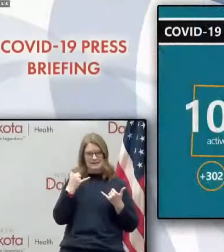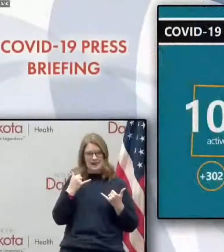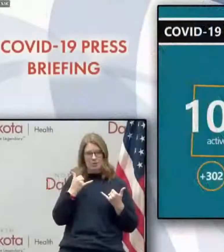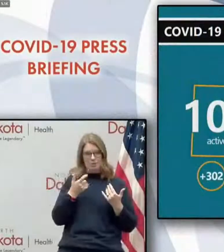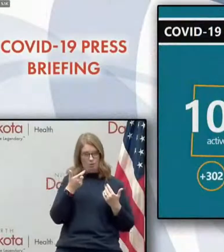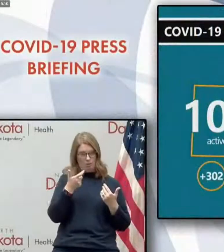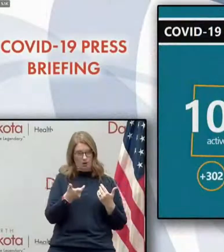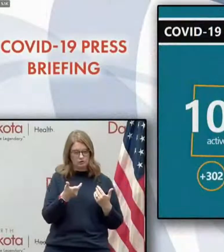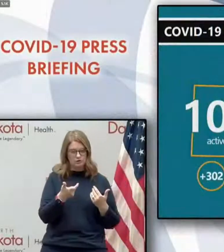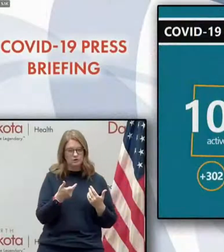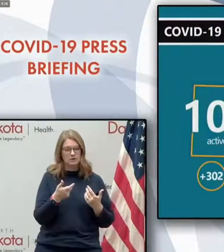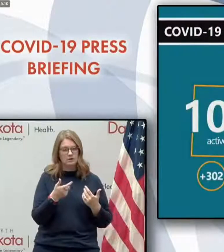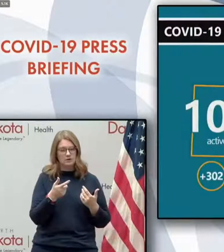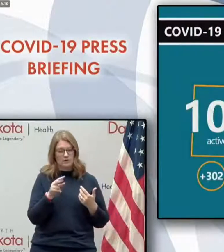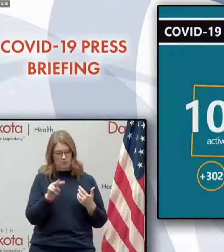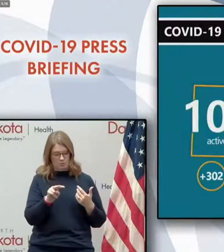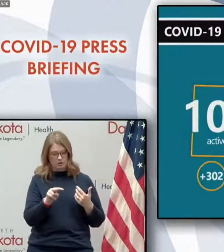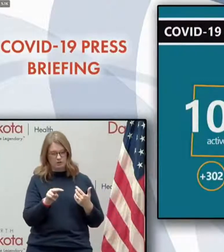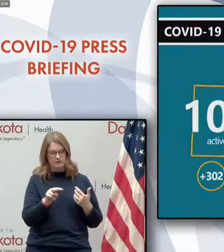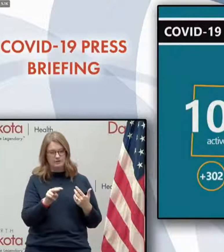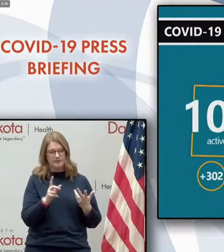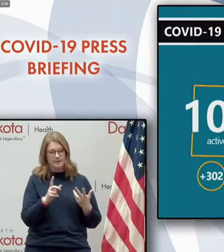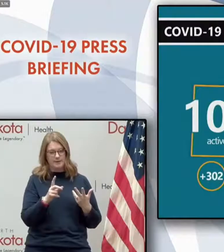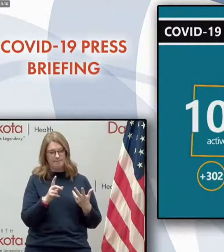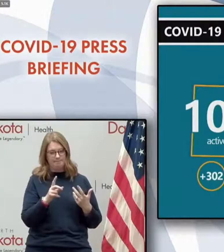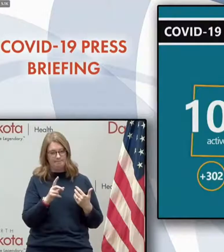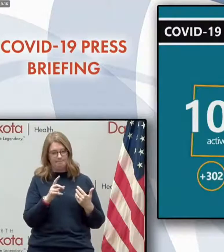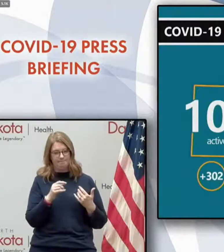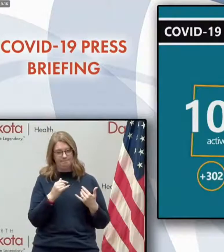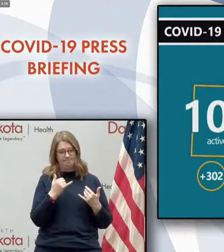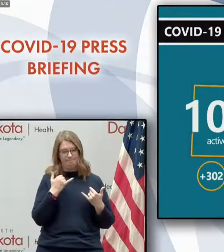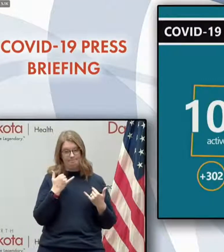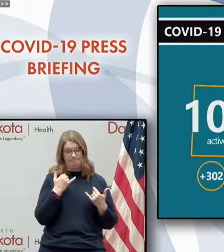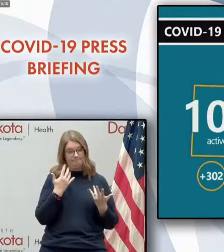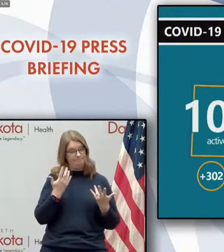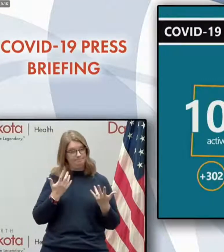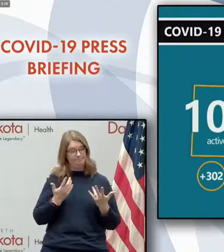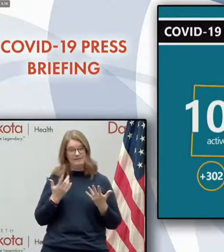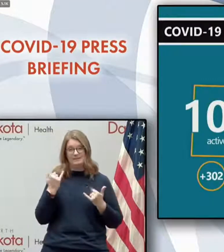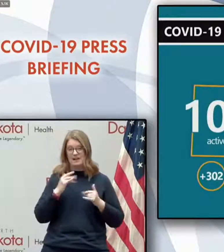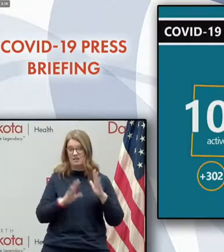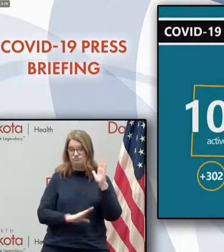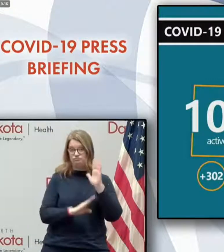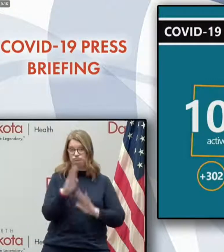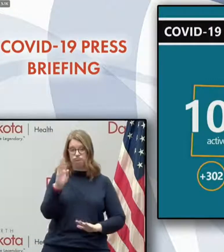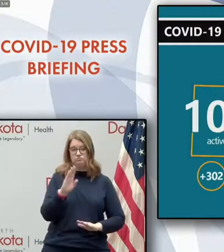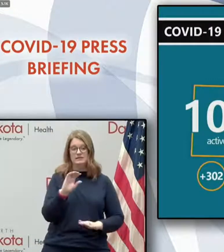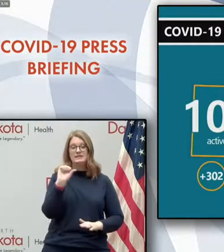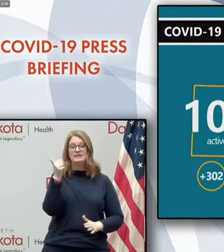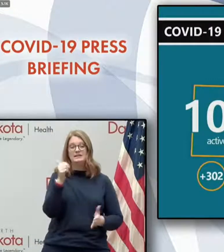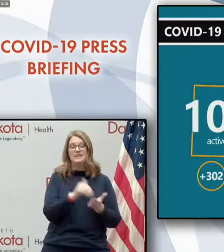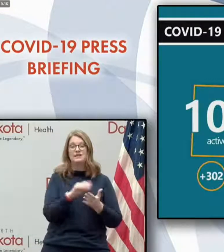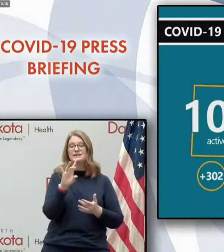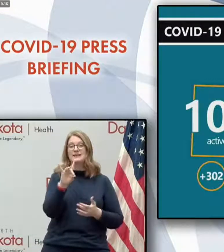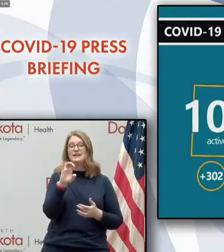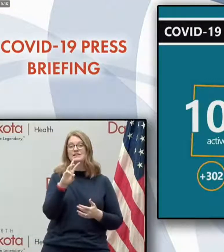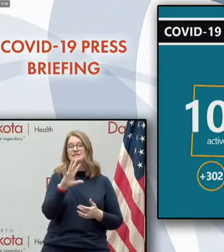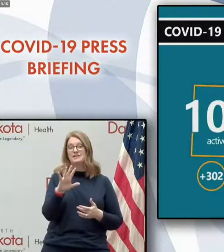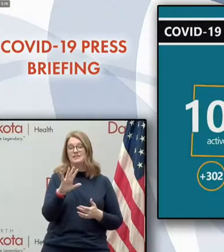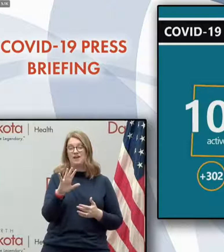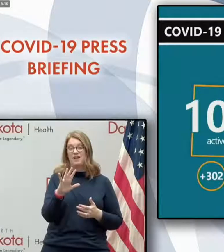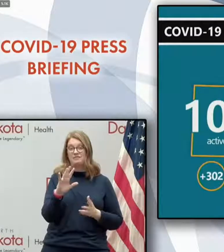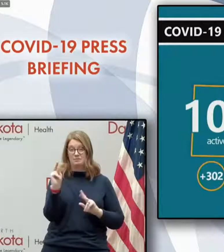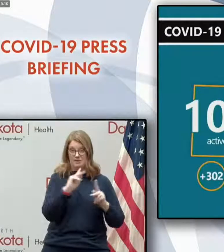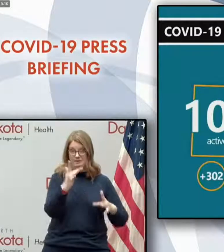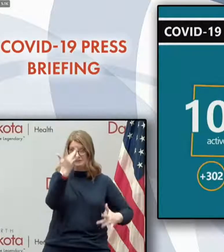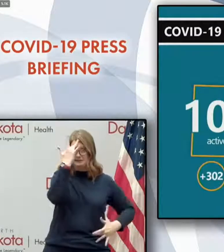watching, as I talked about at the beginning, which is we're now have blown through the 10,000 up to 10,865 active